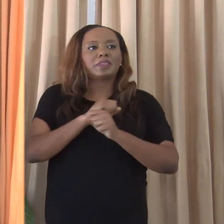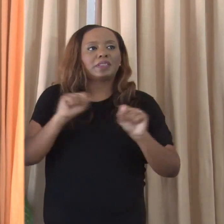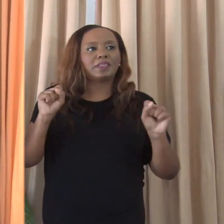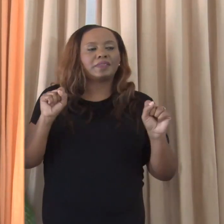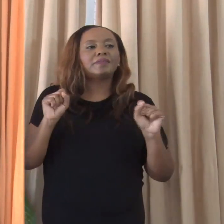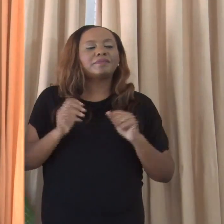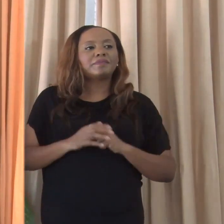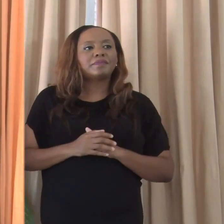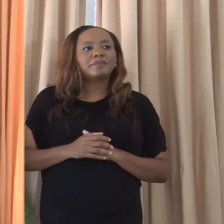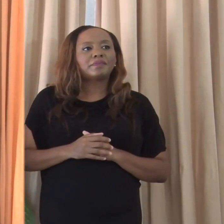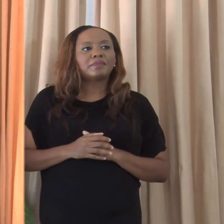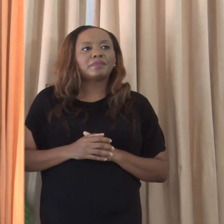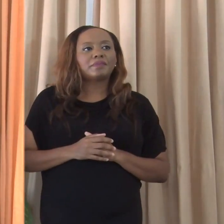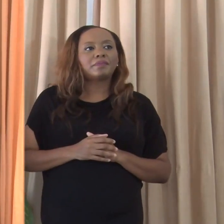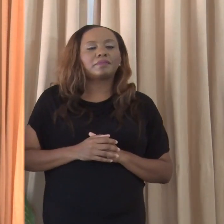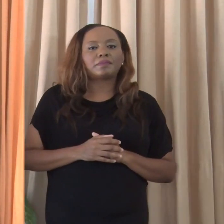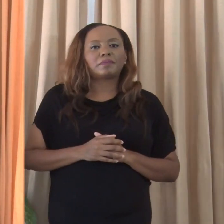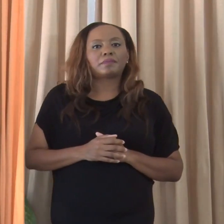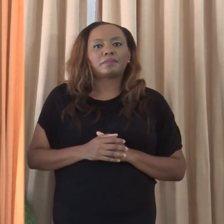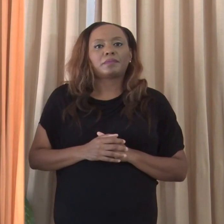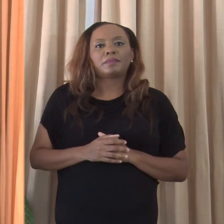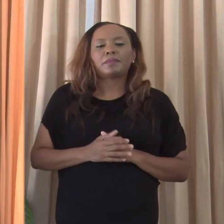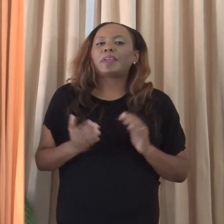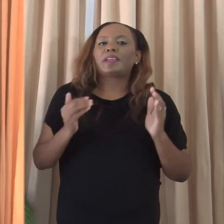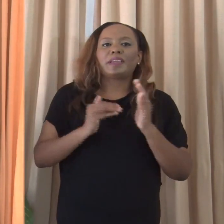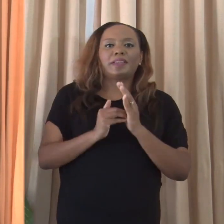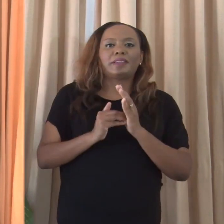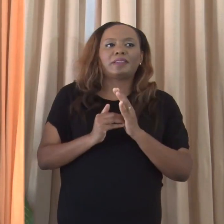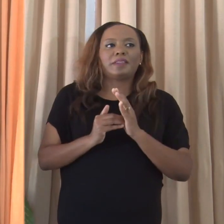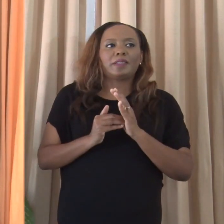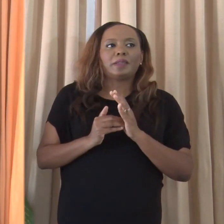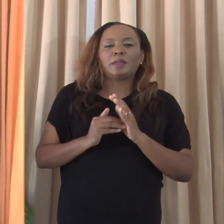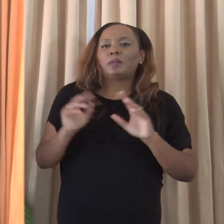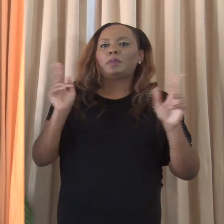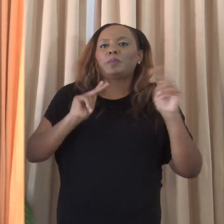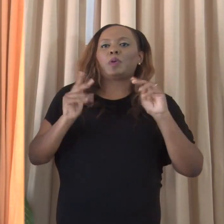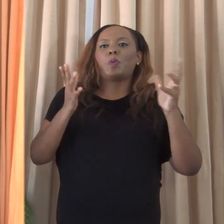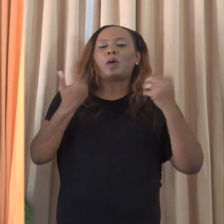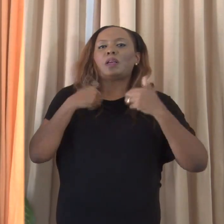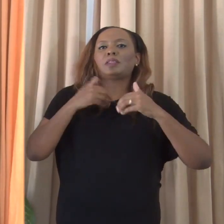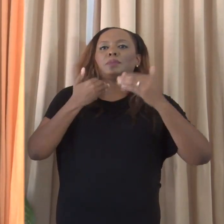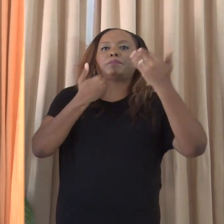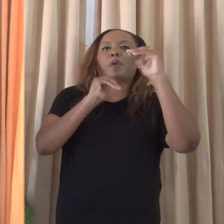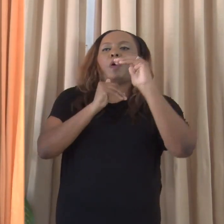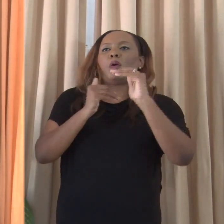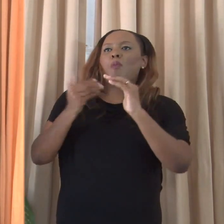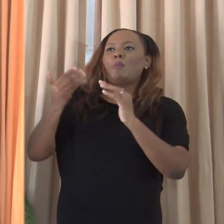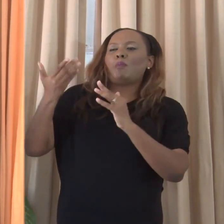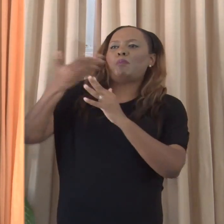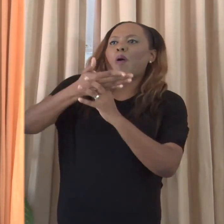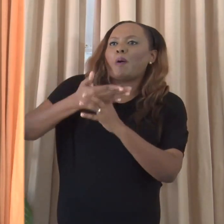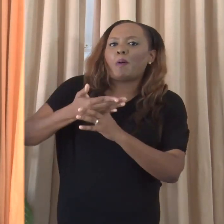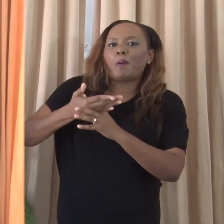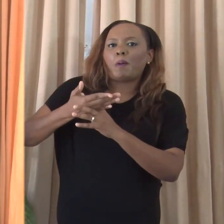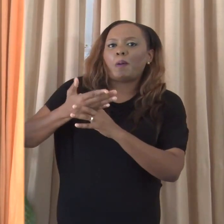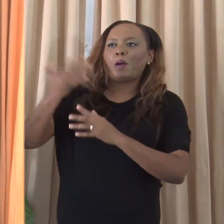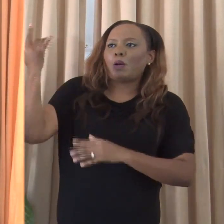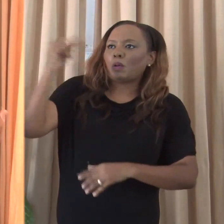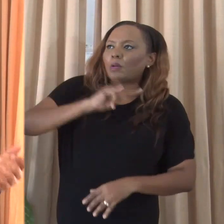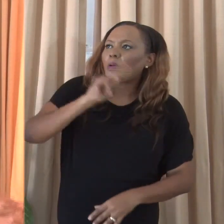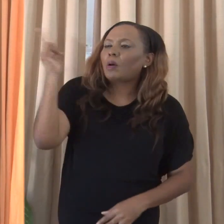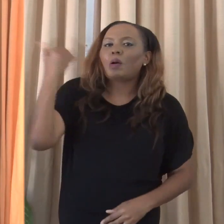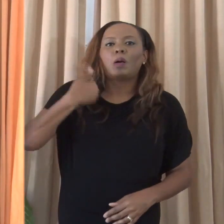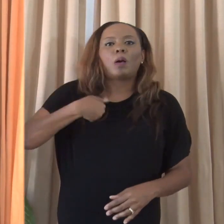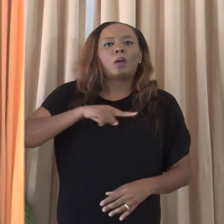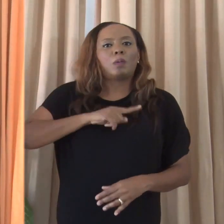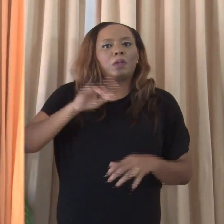question of borders. We had and have to find a way or maintain a way of being connected to the